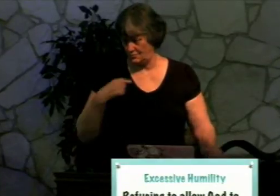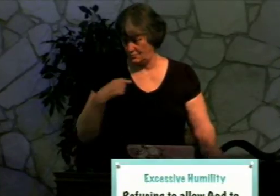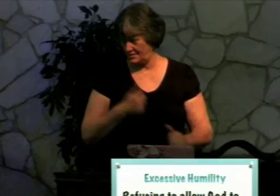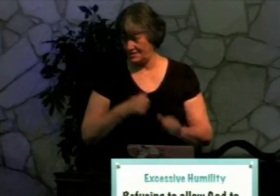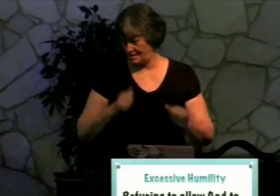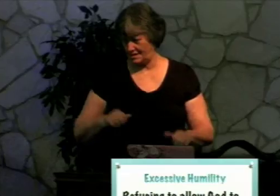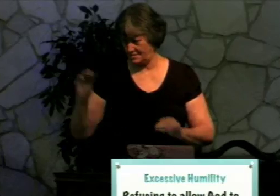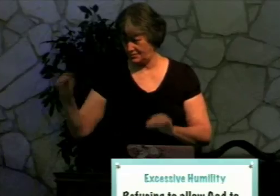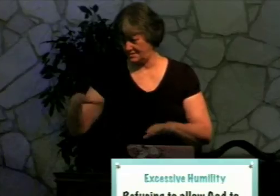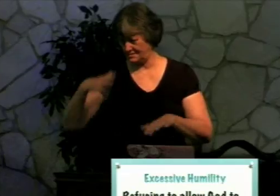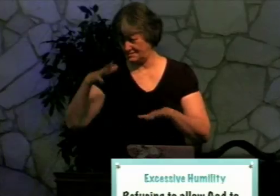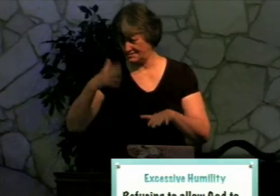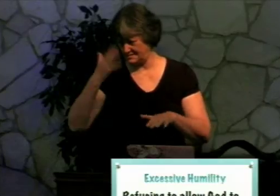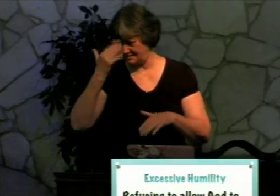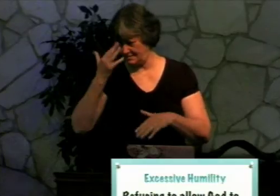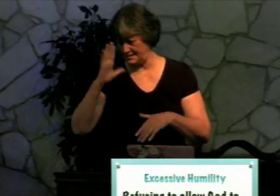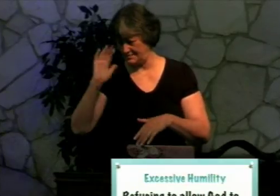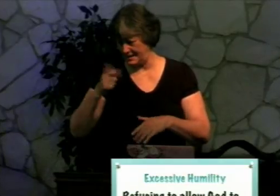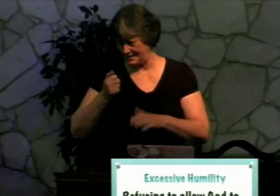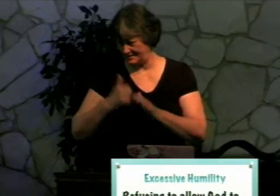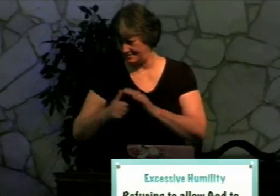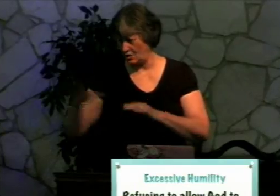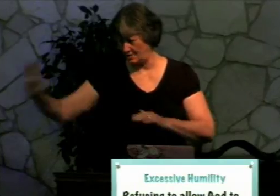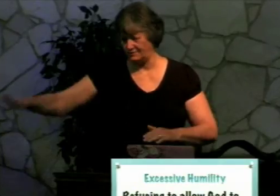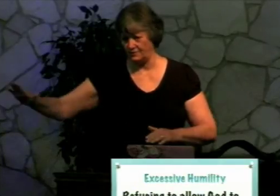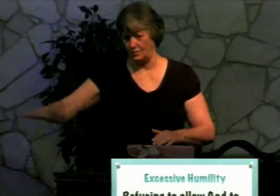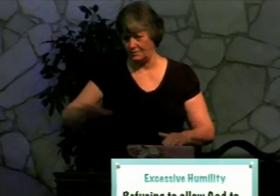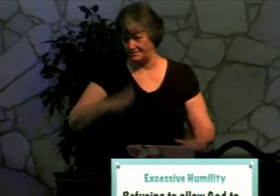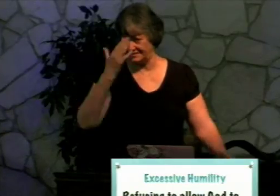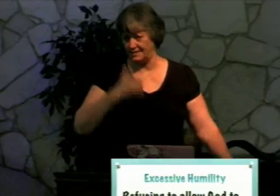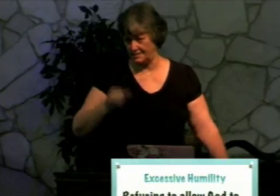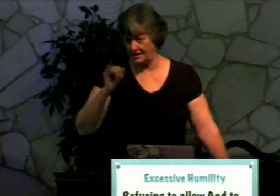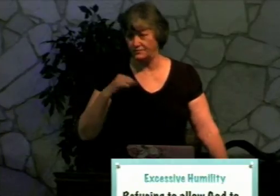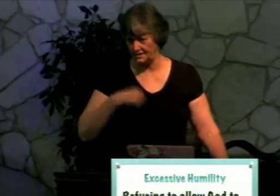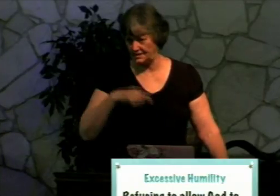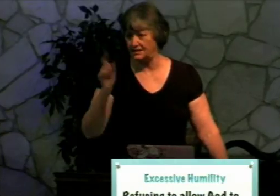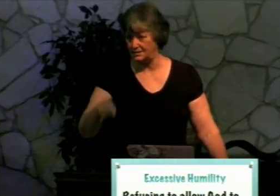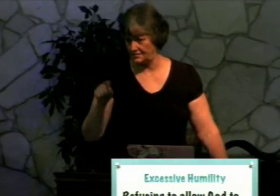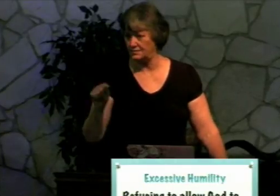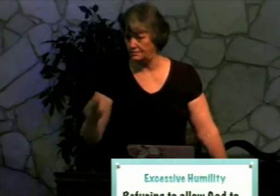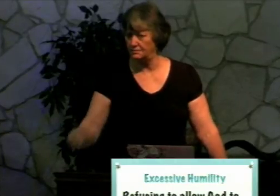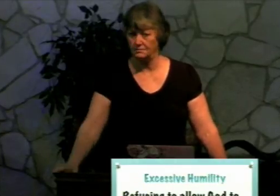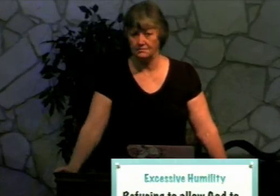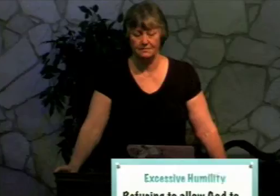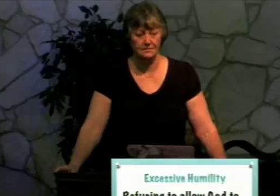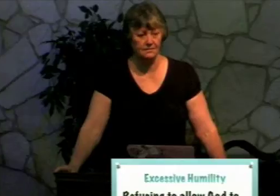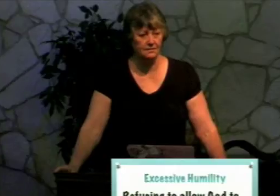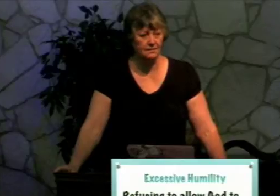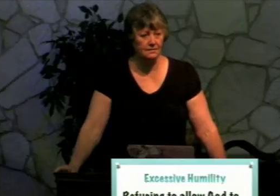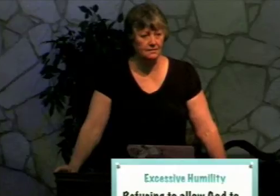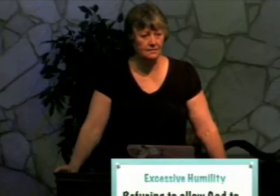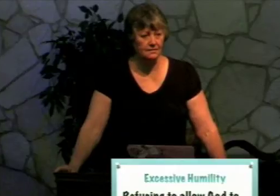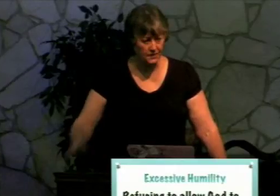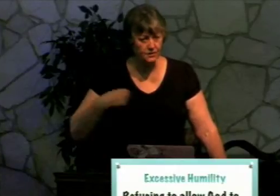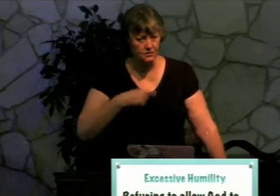We can put sleeping bags on the floor and sleep if we needed to. We could.